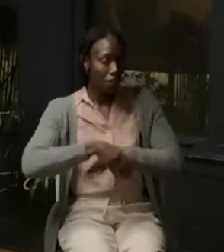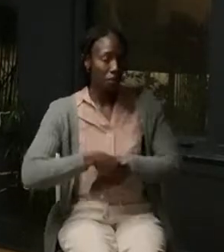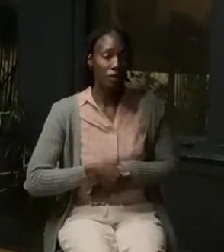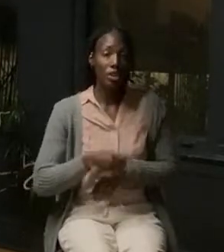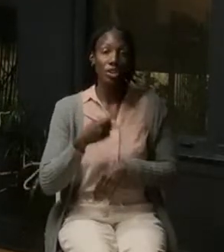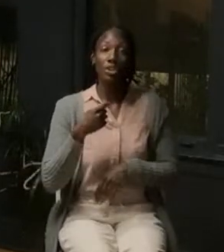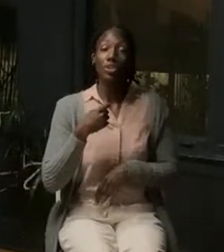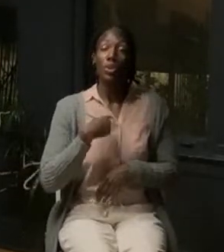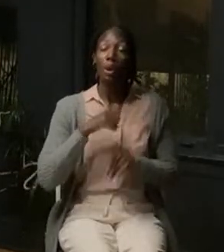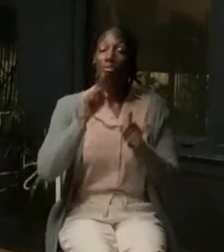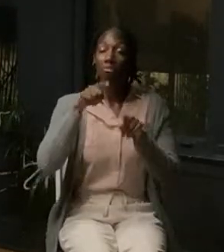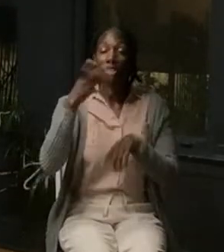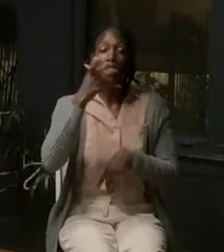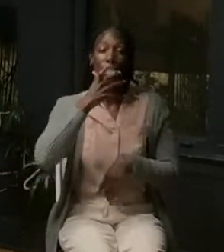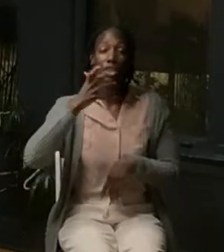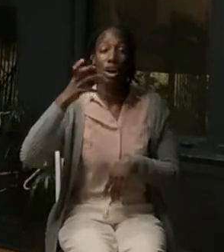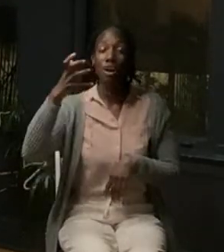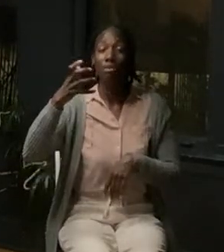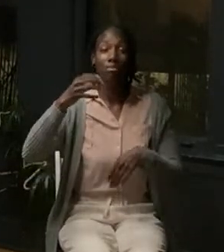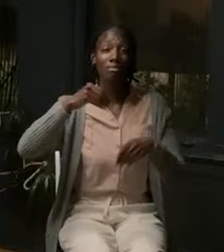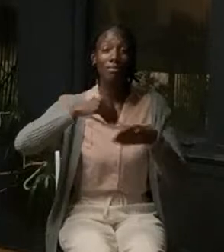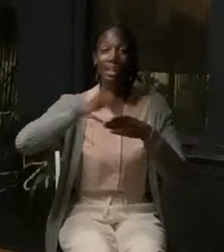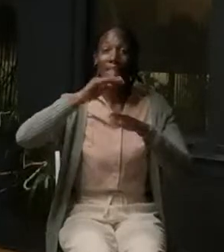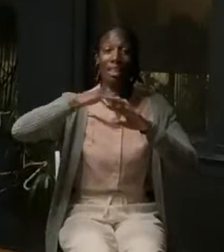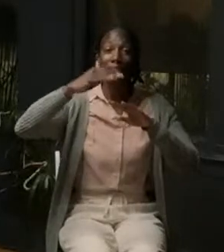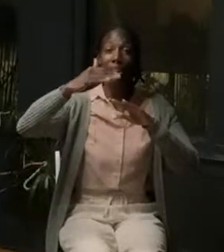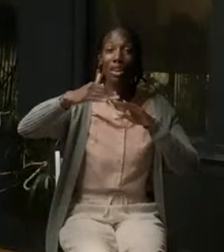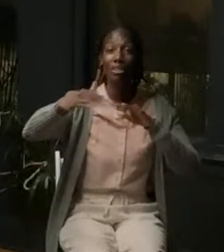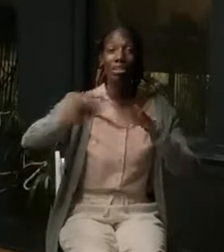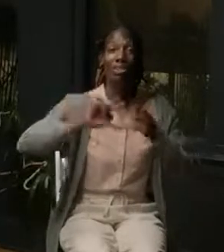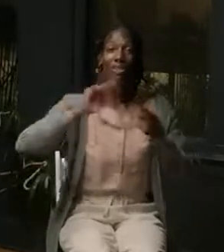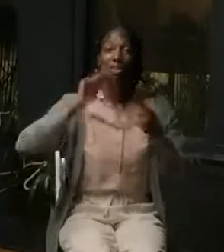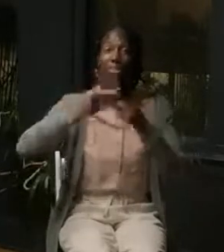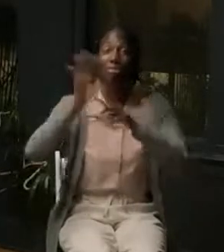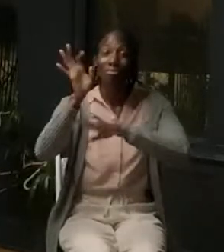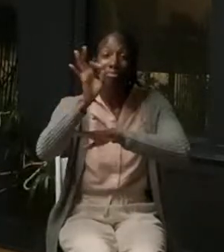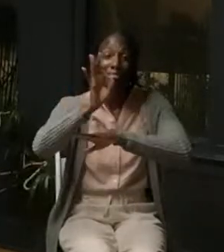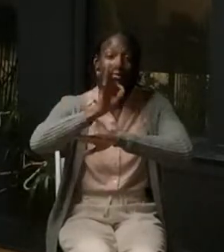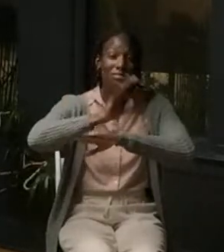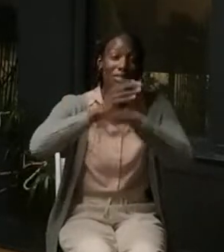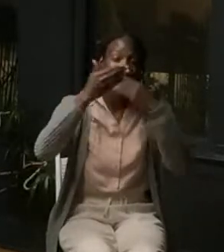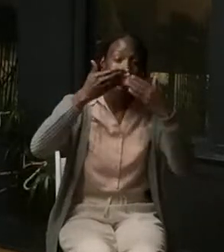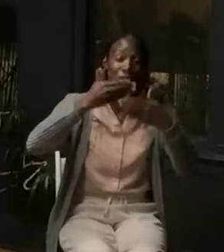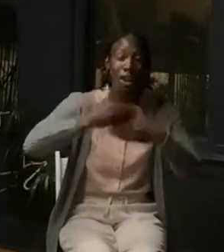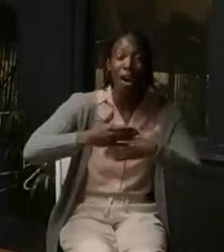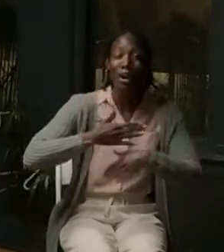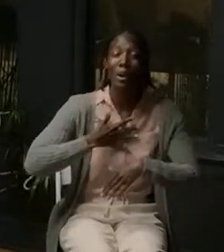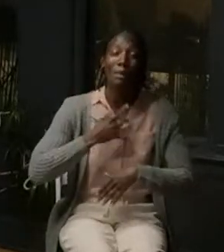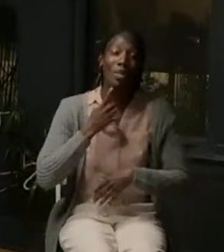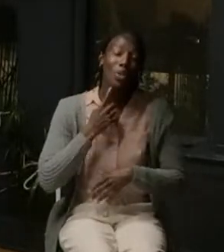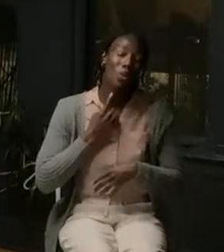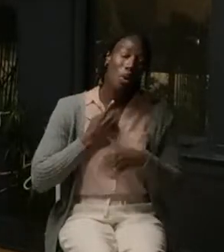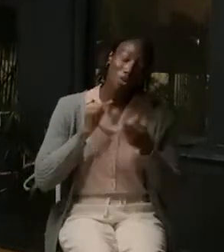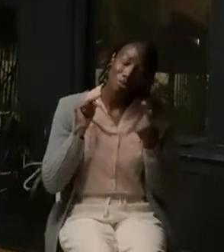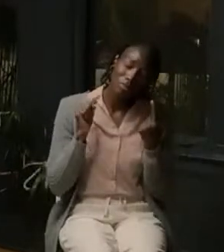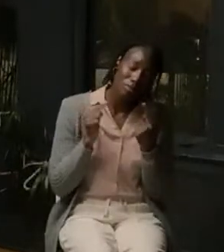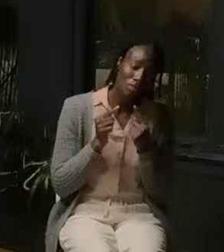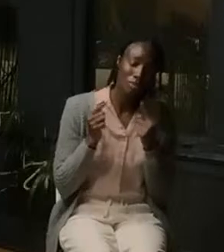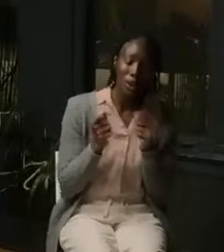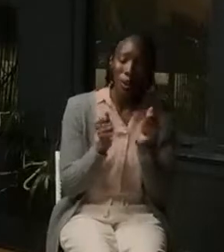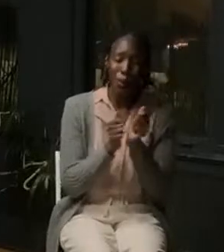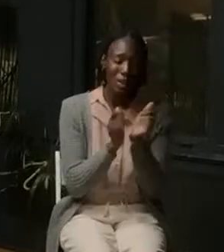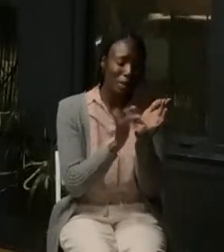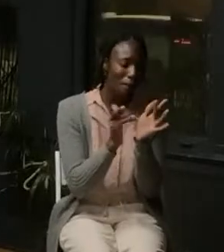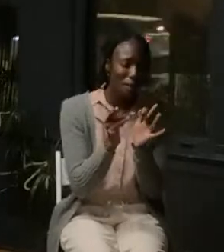hills shrugged indifferent into darkness, my throat raw with biblical hate and